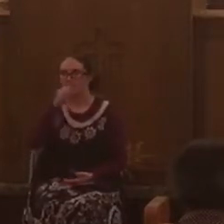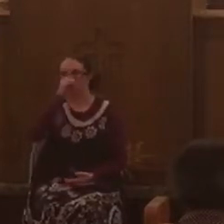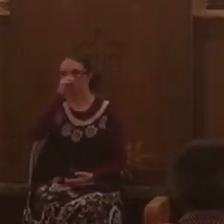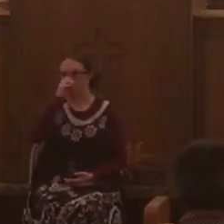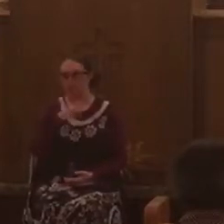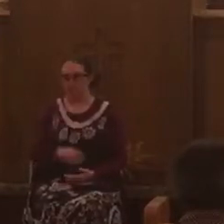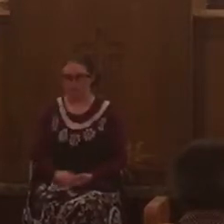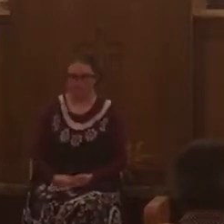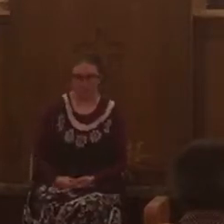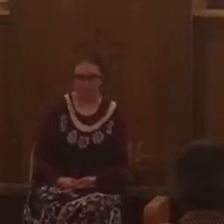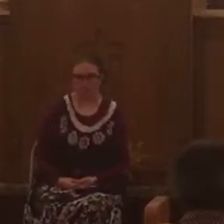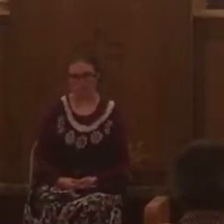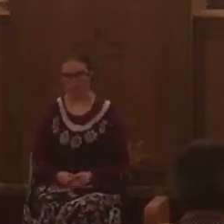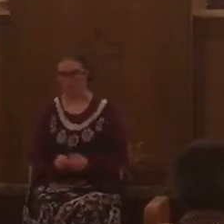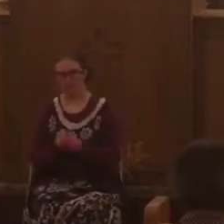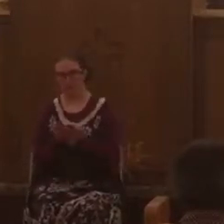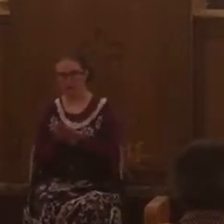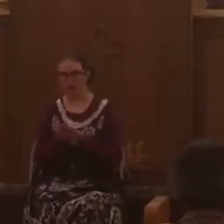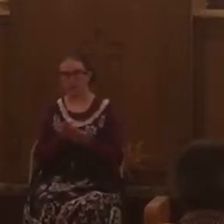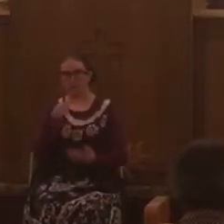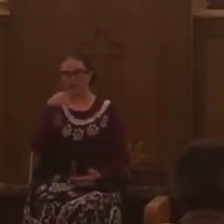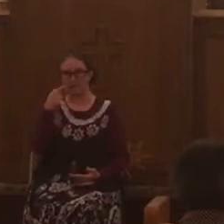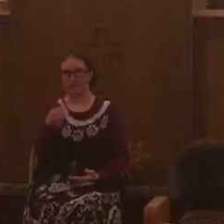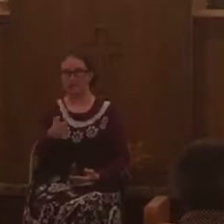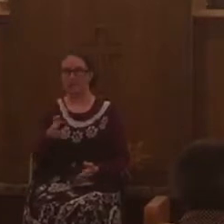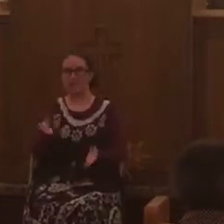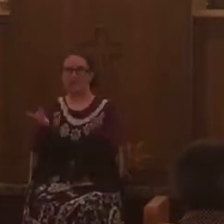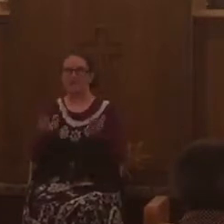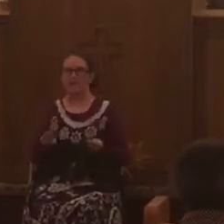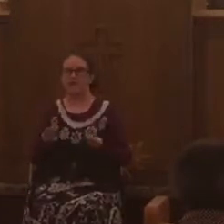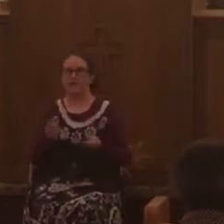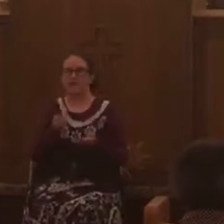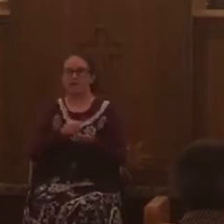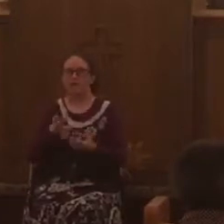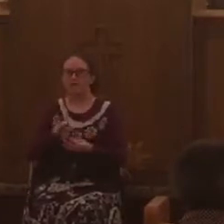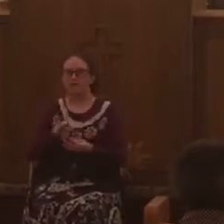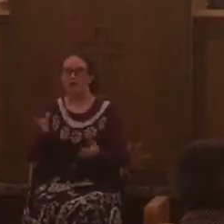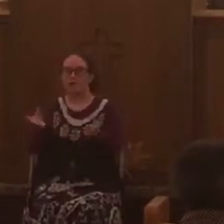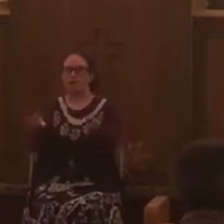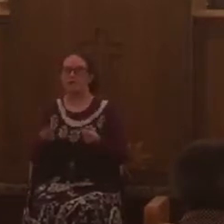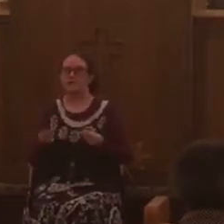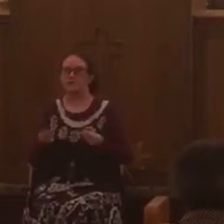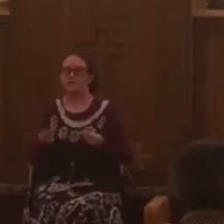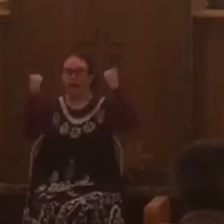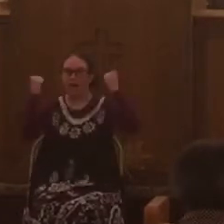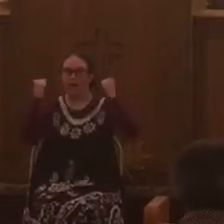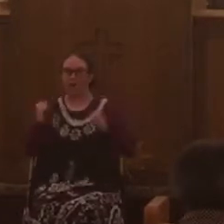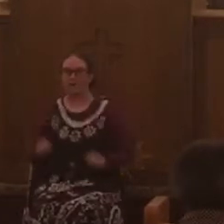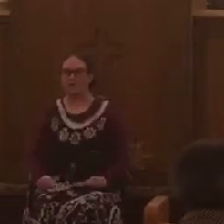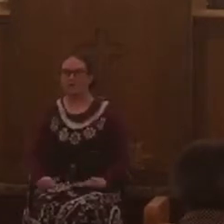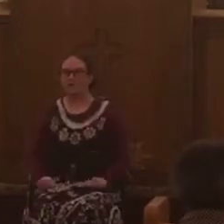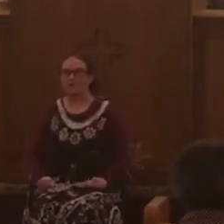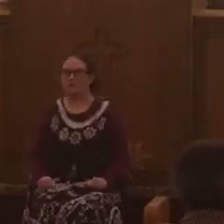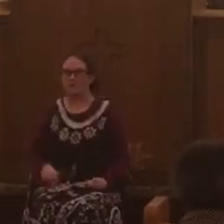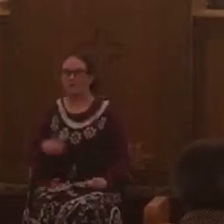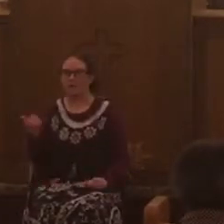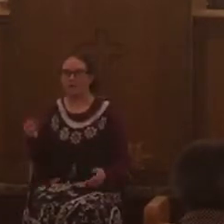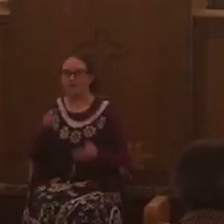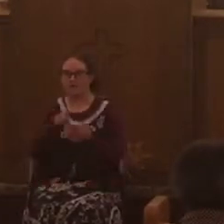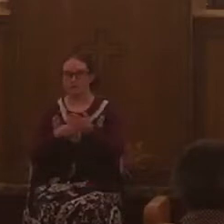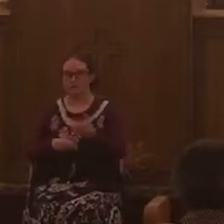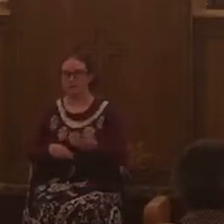They began to follow the Holy Ghost. And as they're following the Holy Ghost, God is beginning to reveal himself through